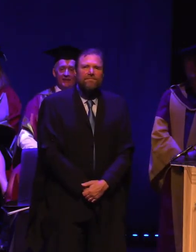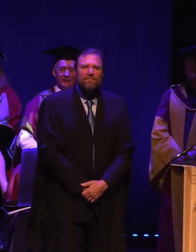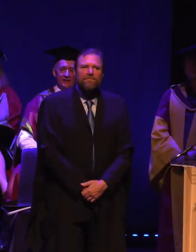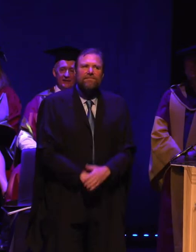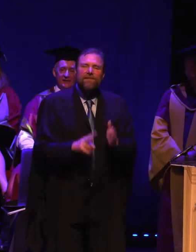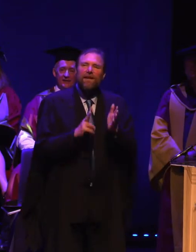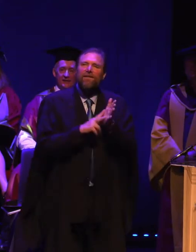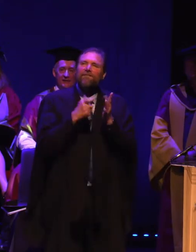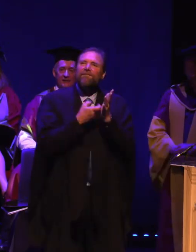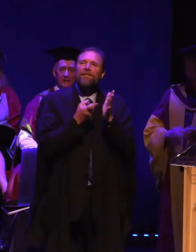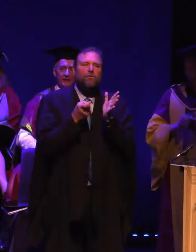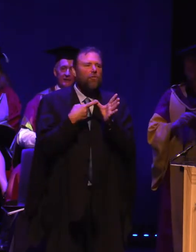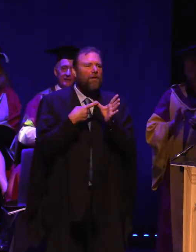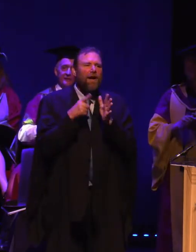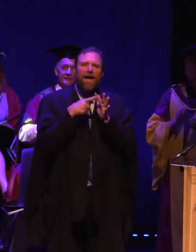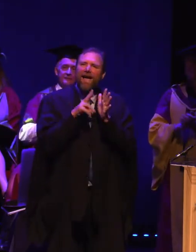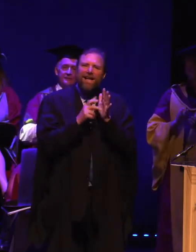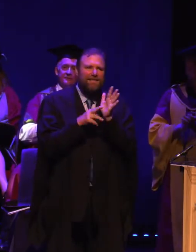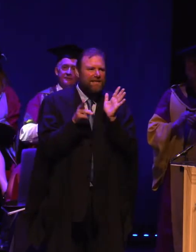Victoria Reichick.